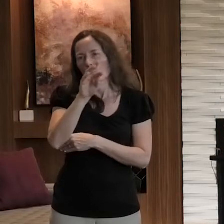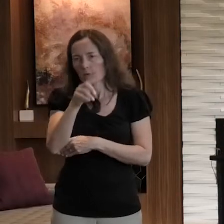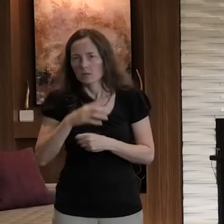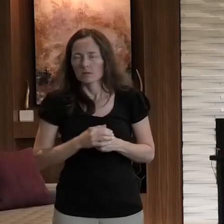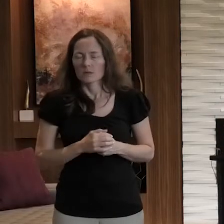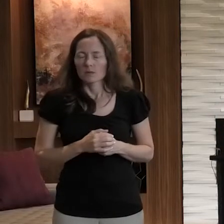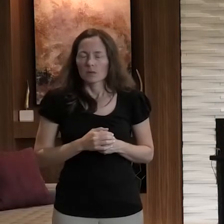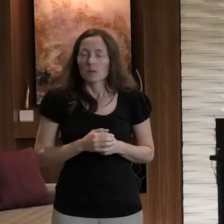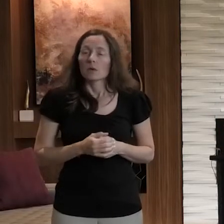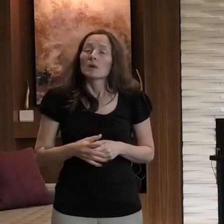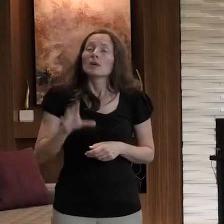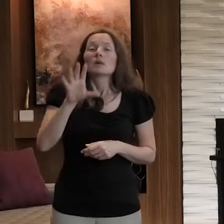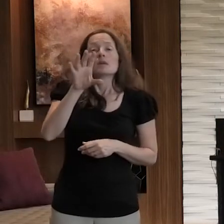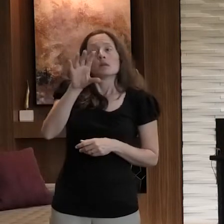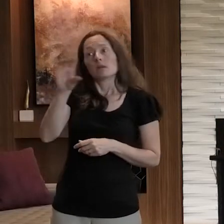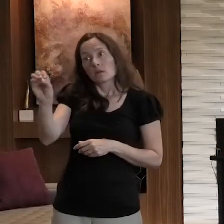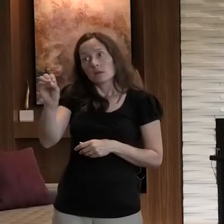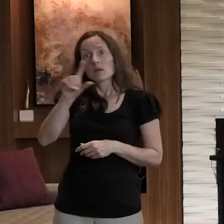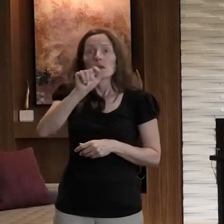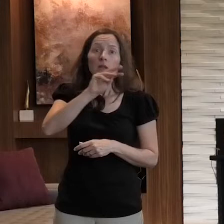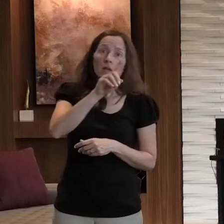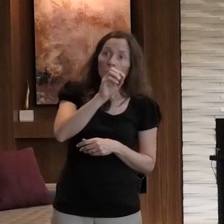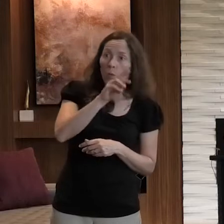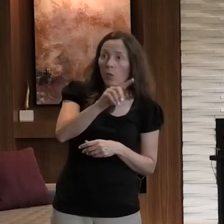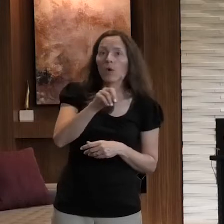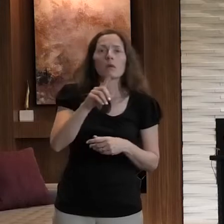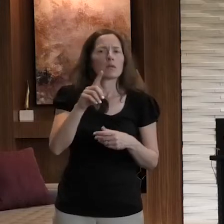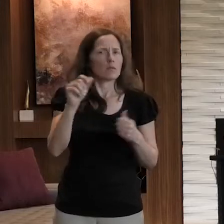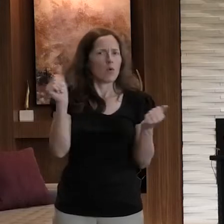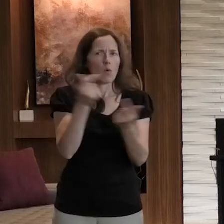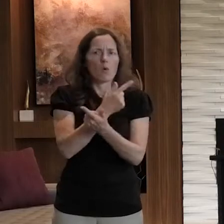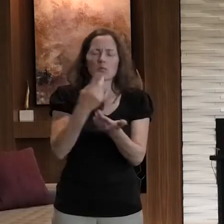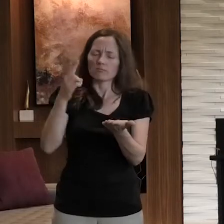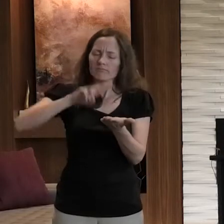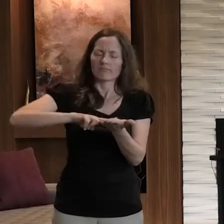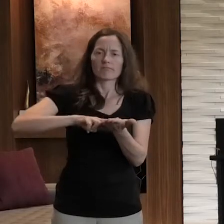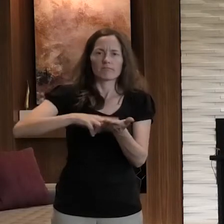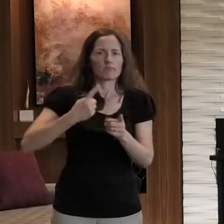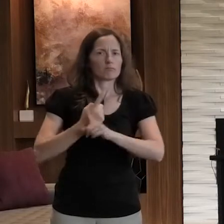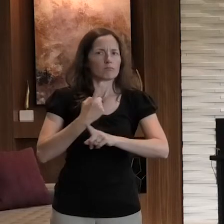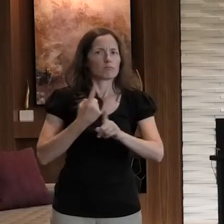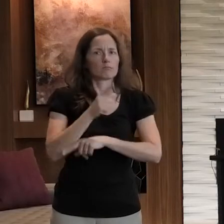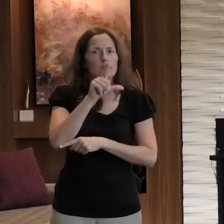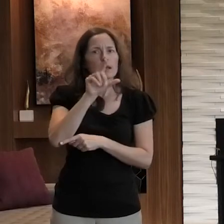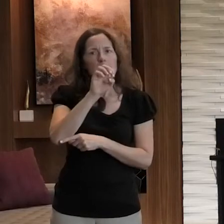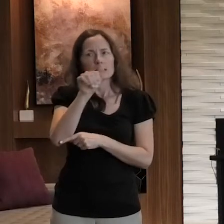Employees and landlords sign a standard lease. Landlords get to use their normal criteria.